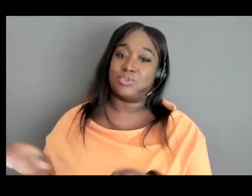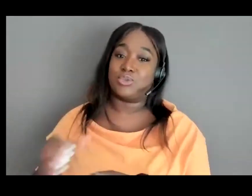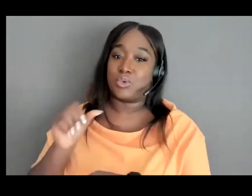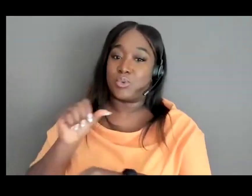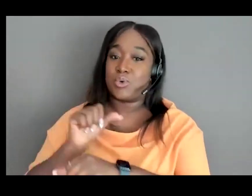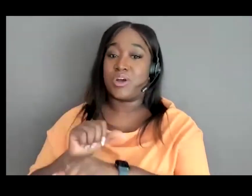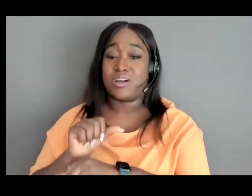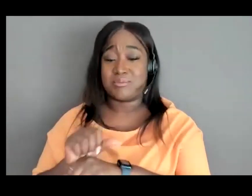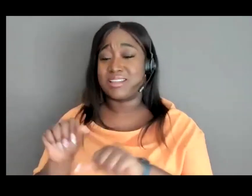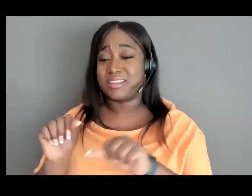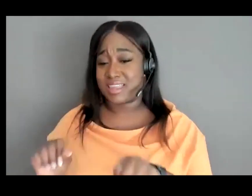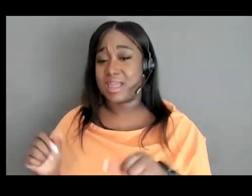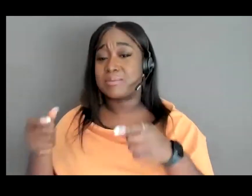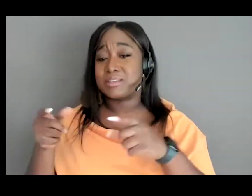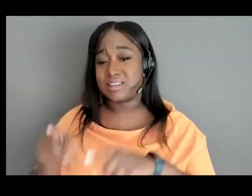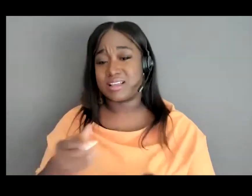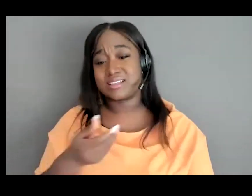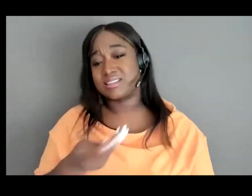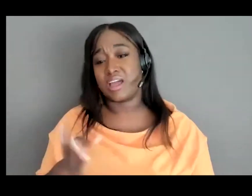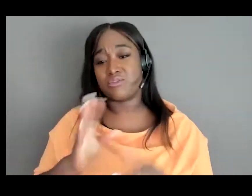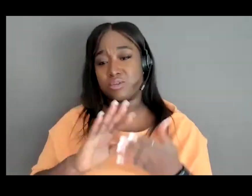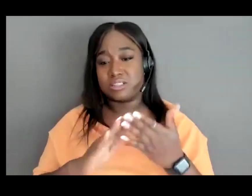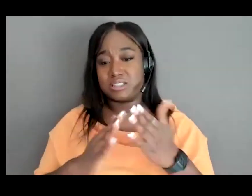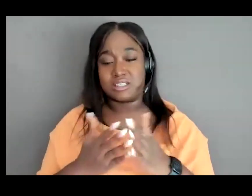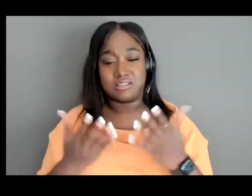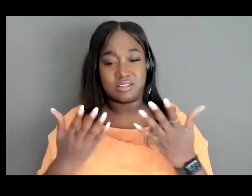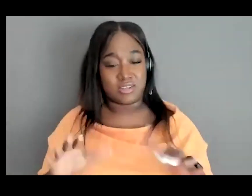done, and several cities have done that.